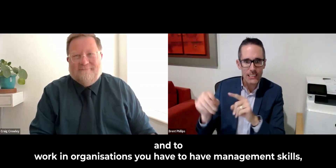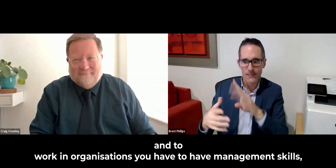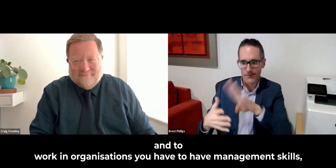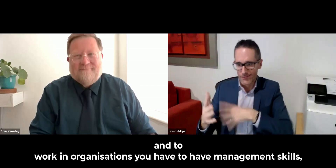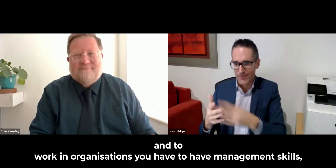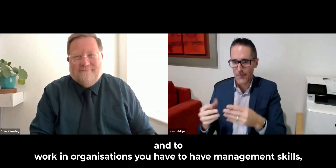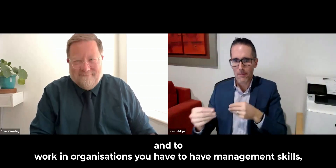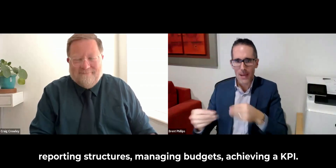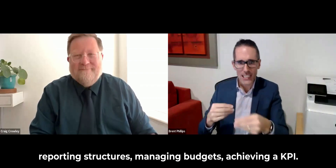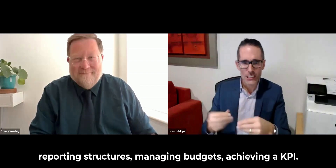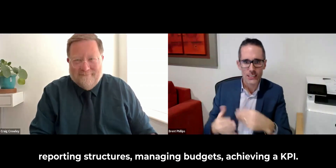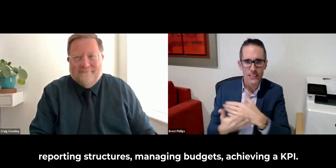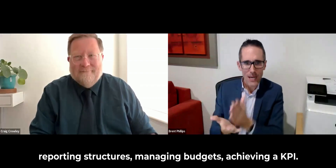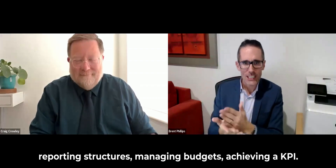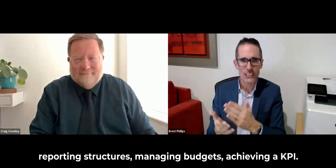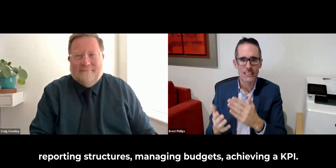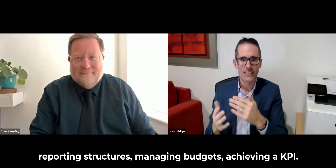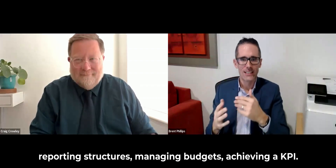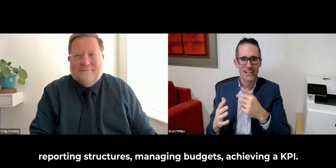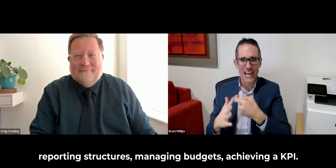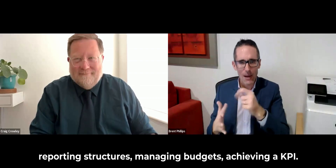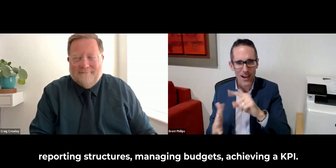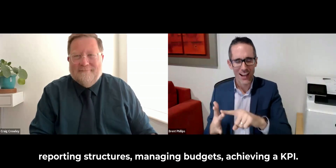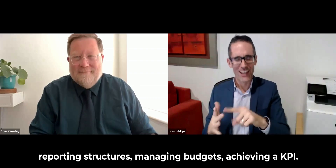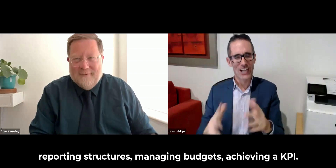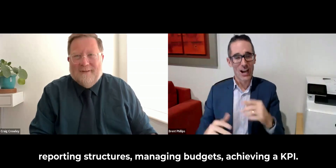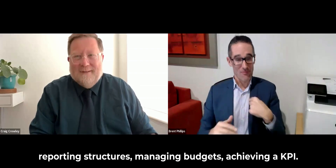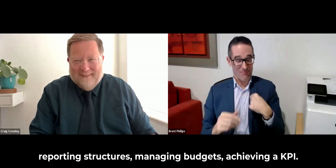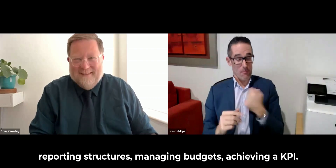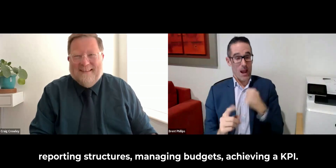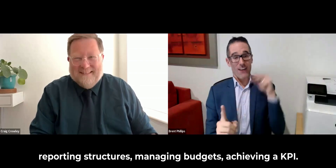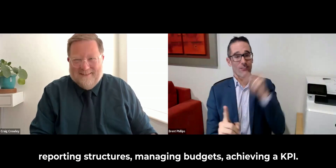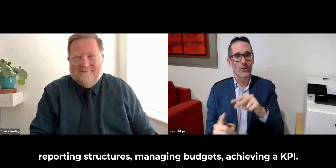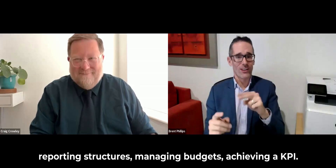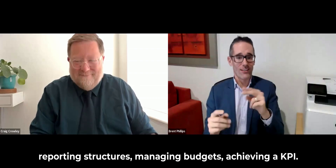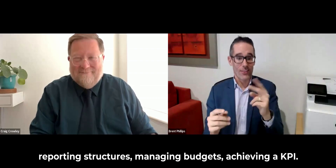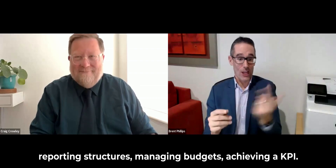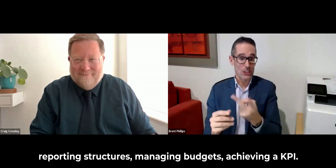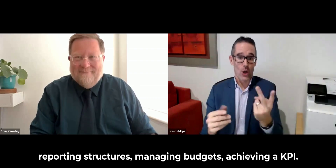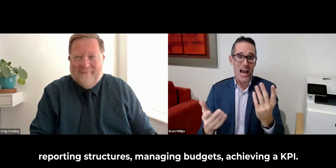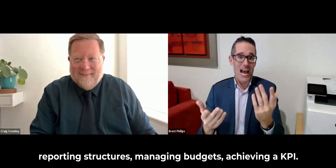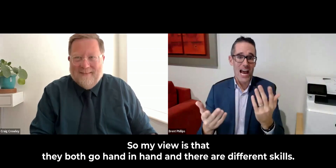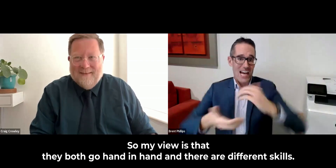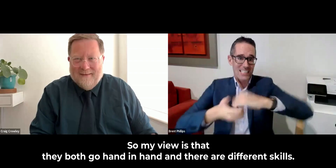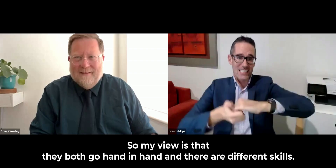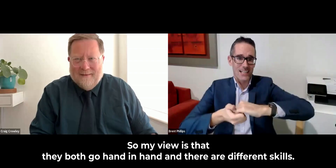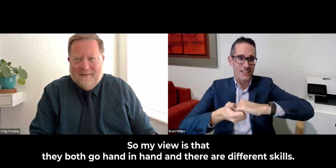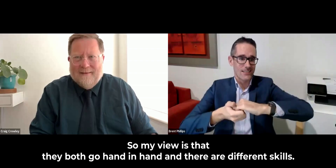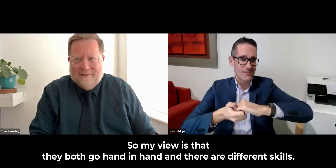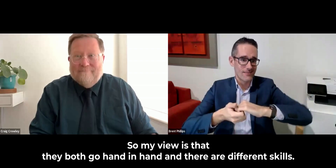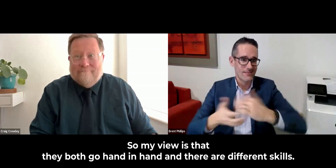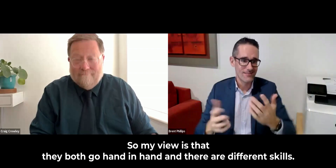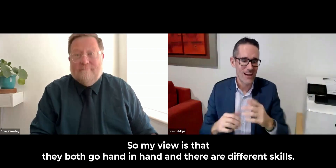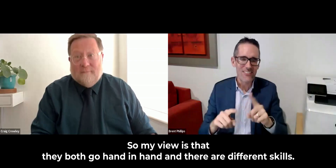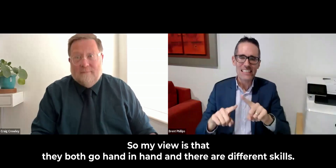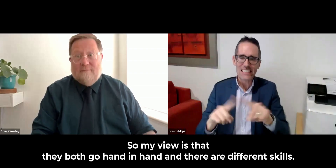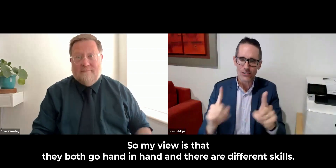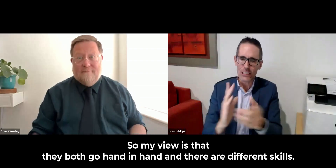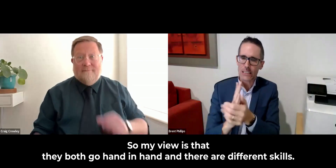skills, reporting structures, managing budgets, achieving a KPI. So my view is that they both go hand in